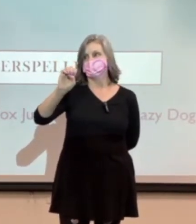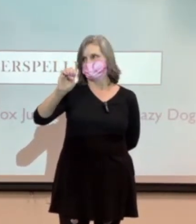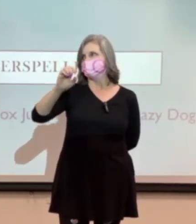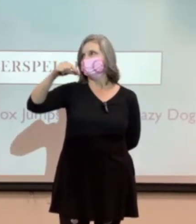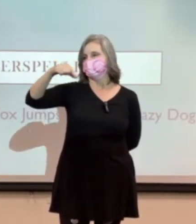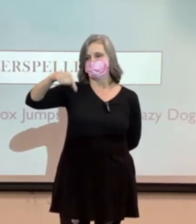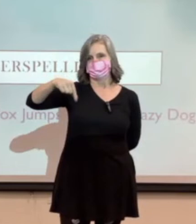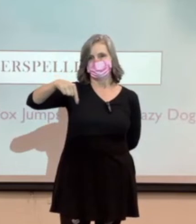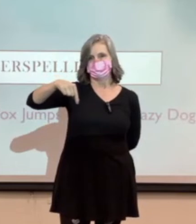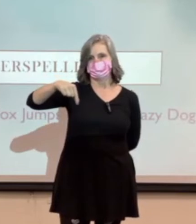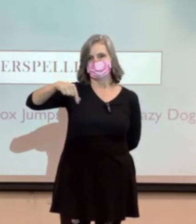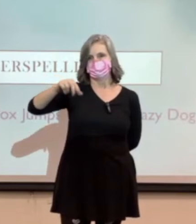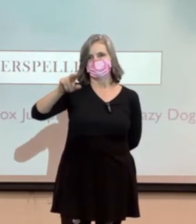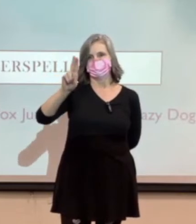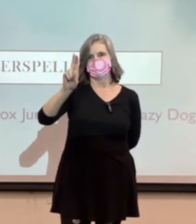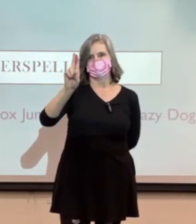Good. Q, U,